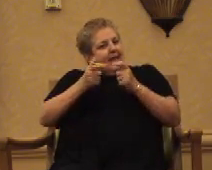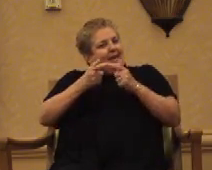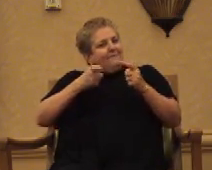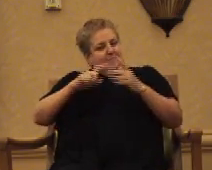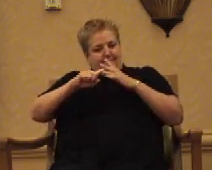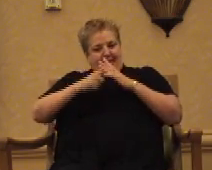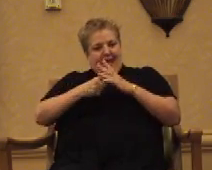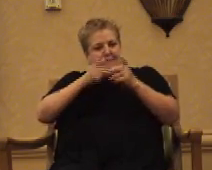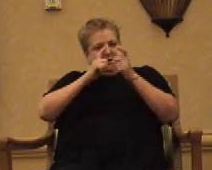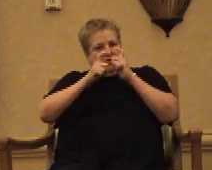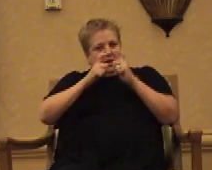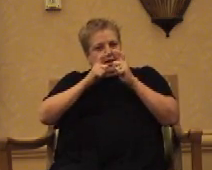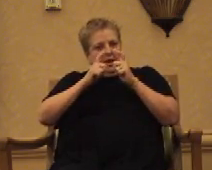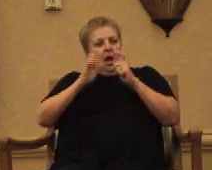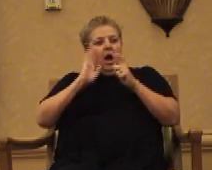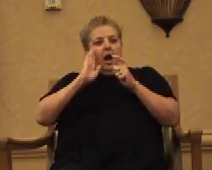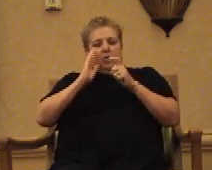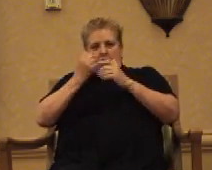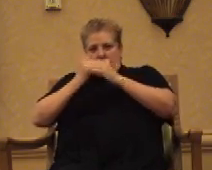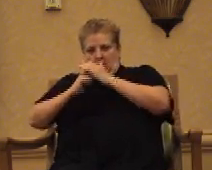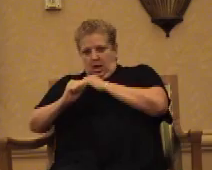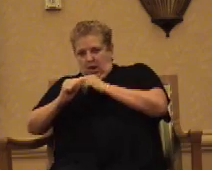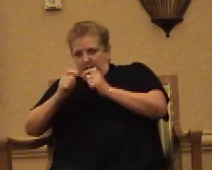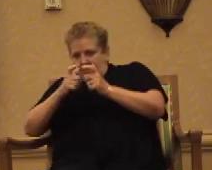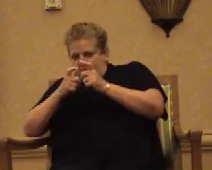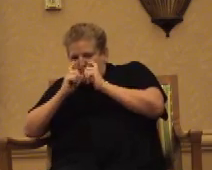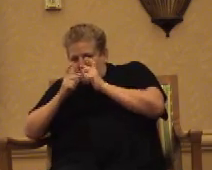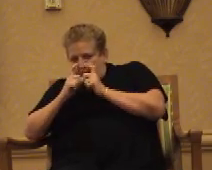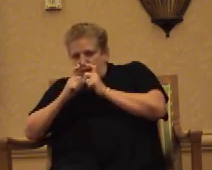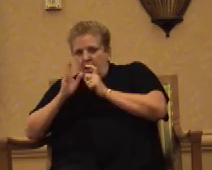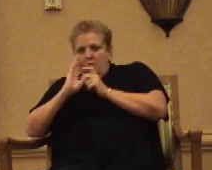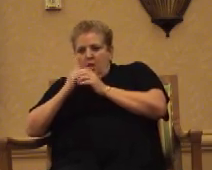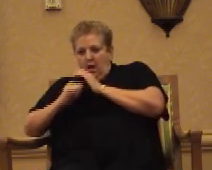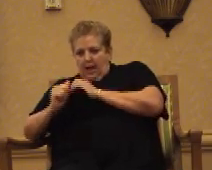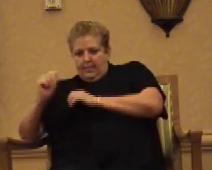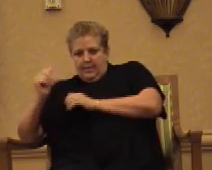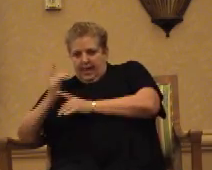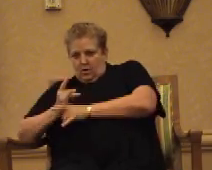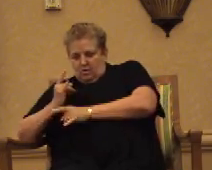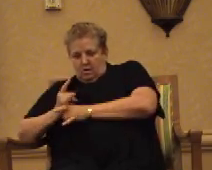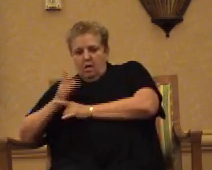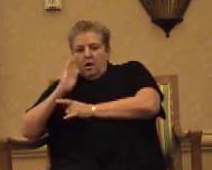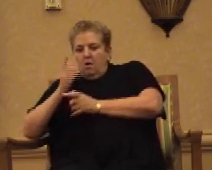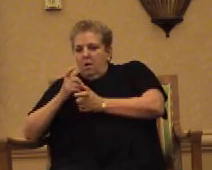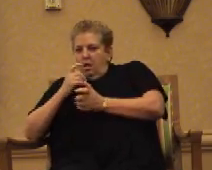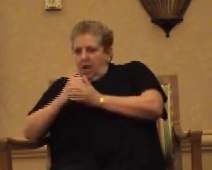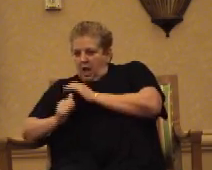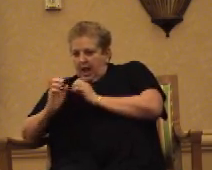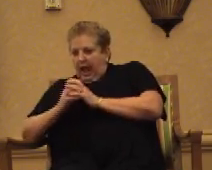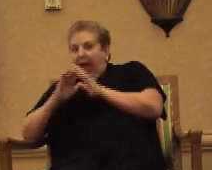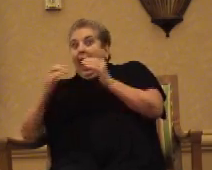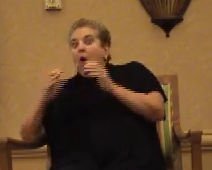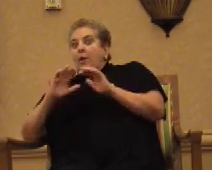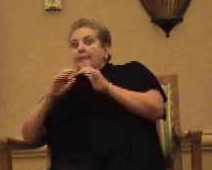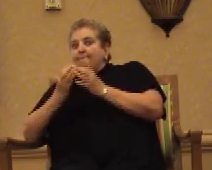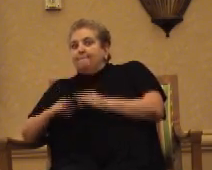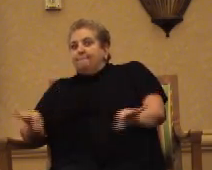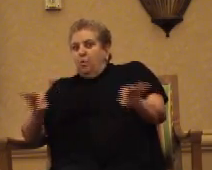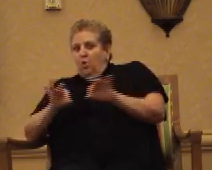was hiding alcohol, hiding how much I drank, and absolutely hiding how important it was for me to find out when I was going to get the next drink.